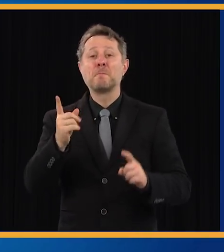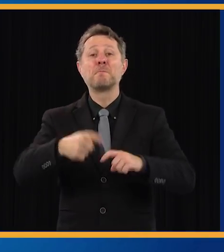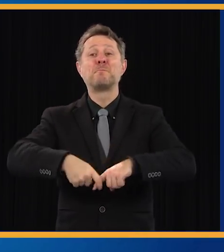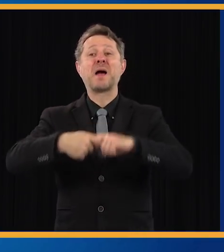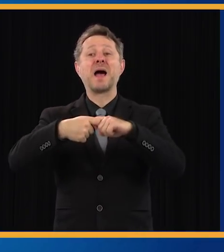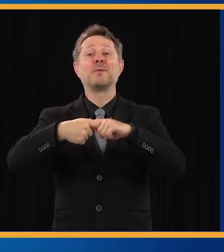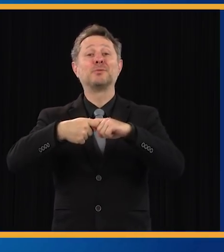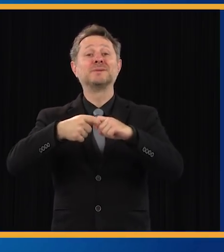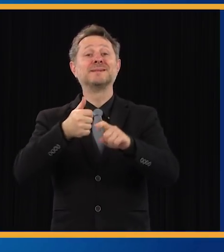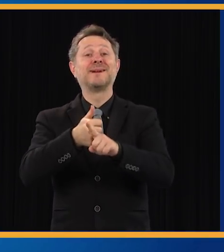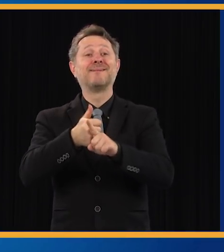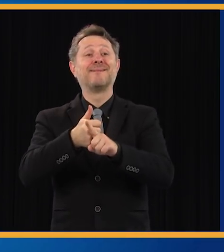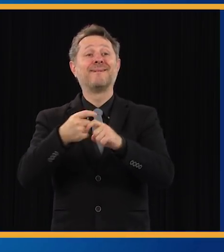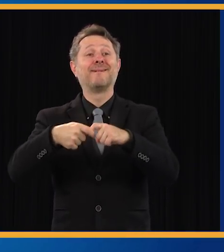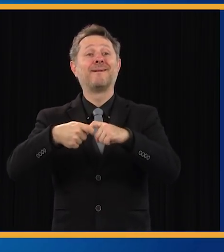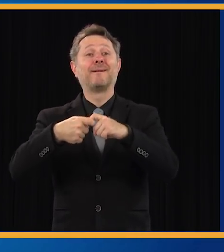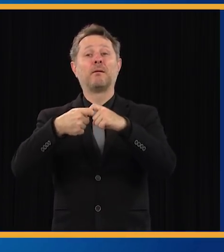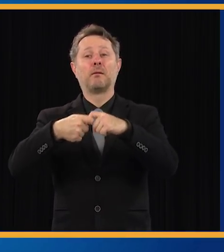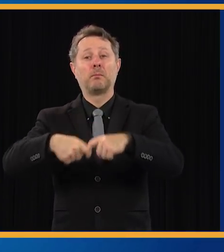regulations